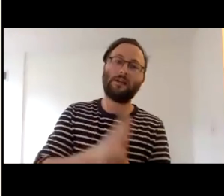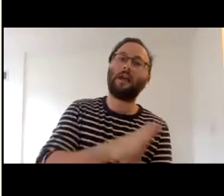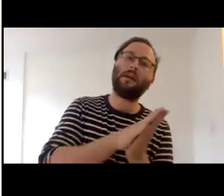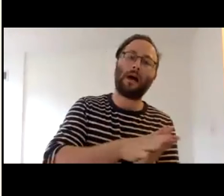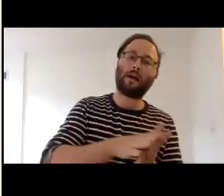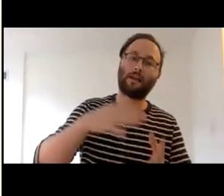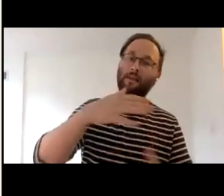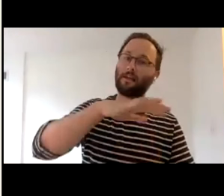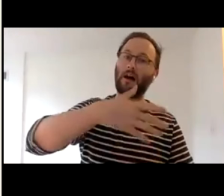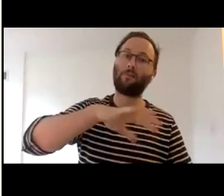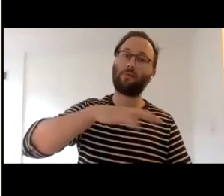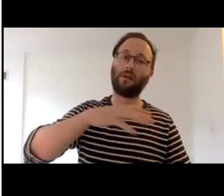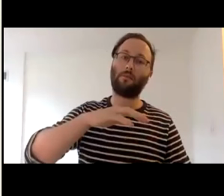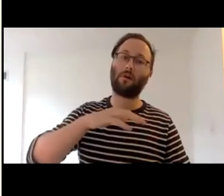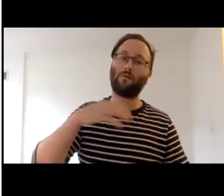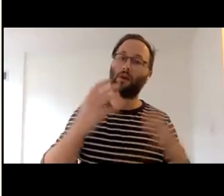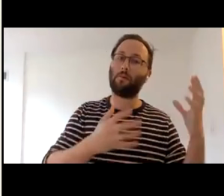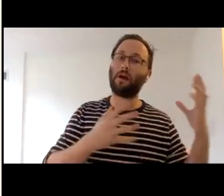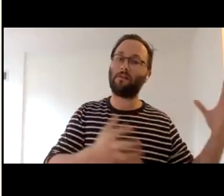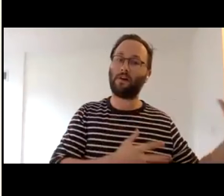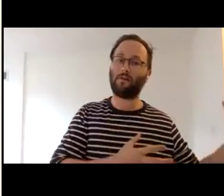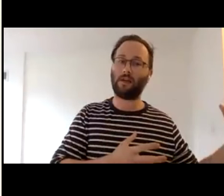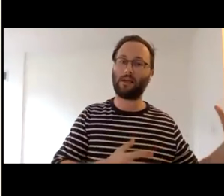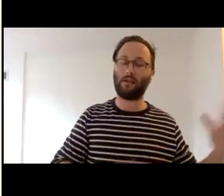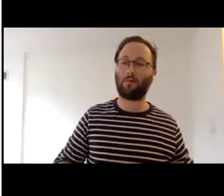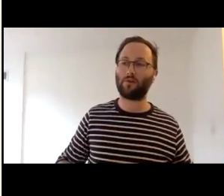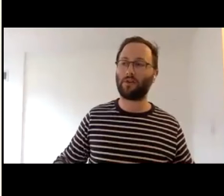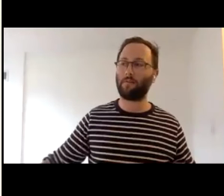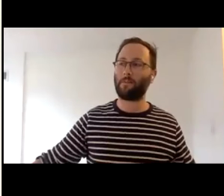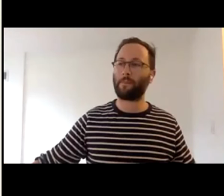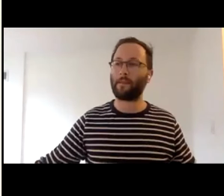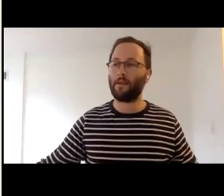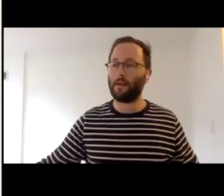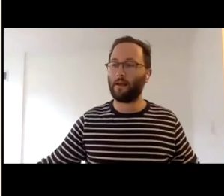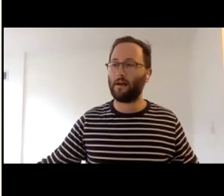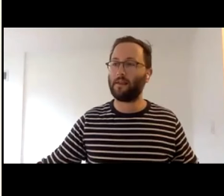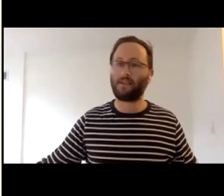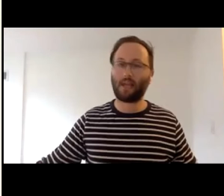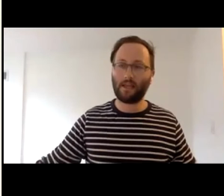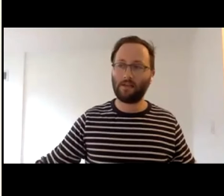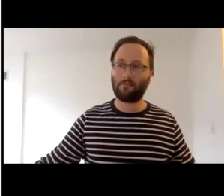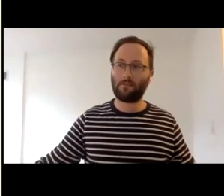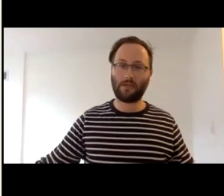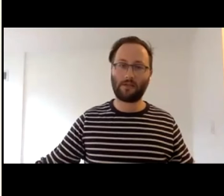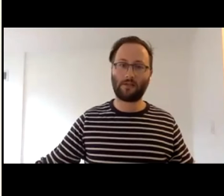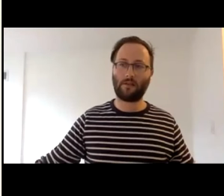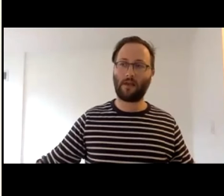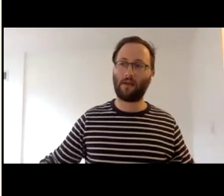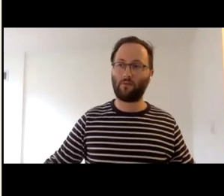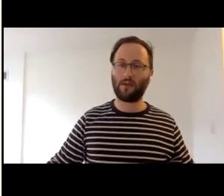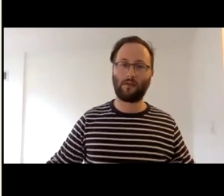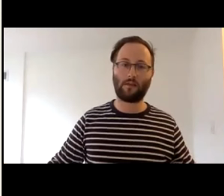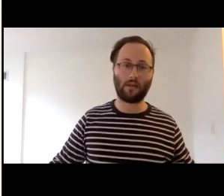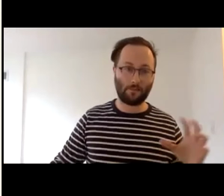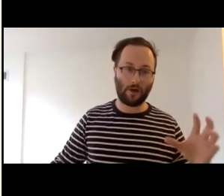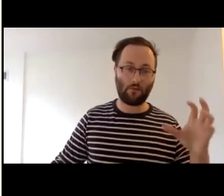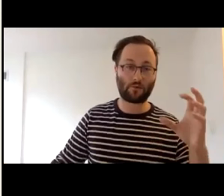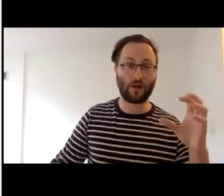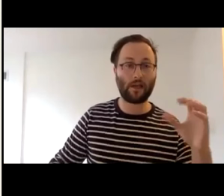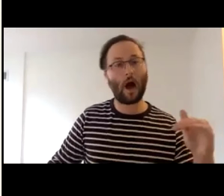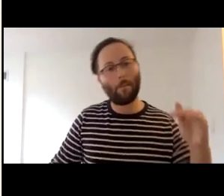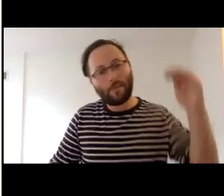it's going to land back at like that 100% mark of what it might have felt like in person. The second piece that we can think